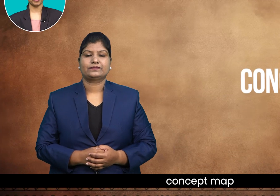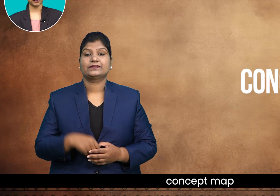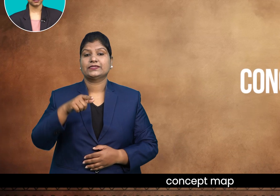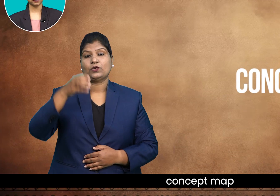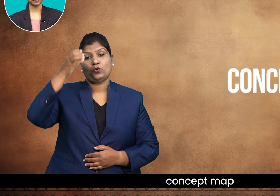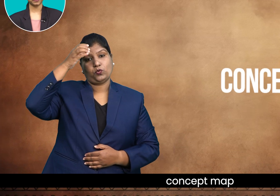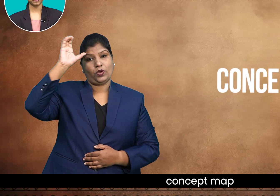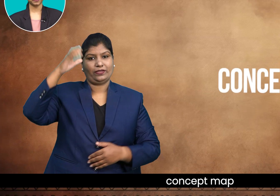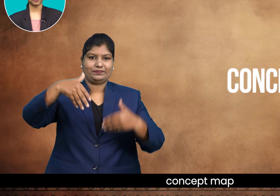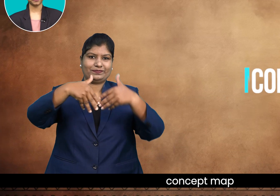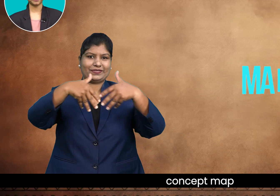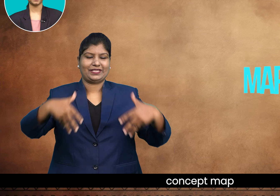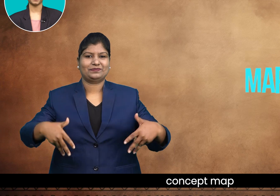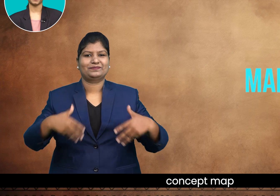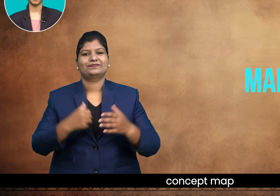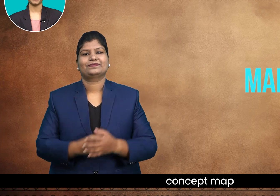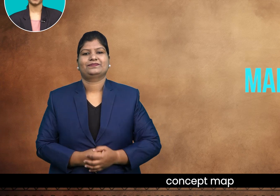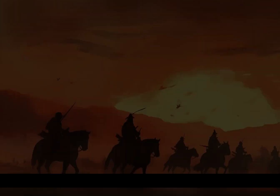Concept map.